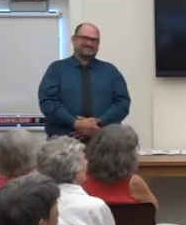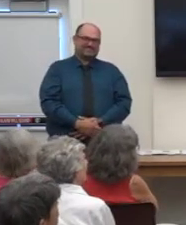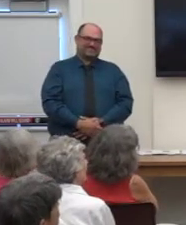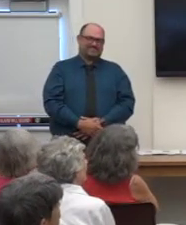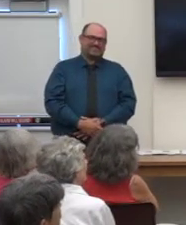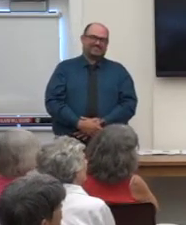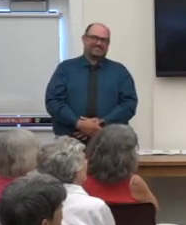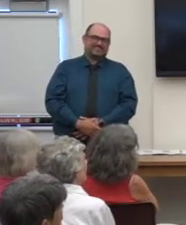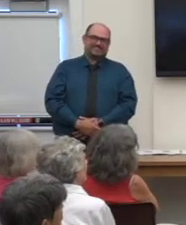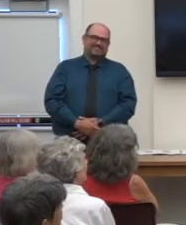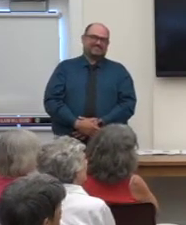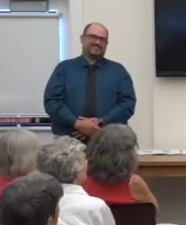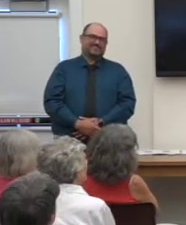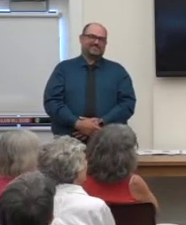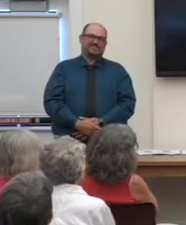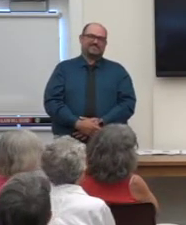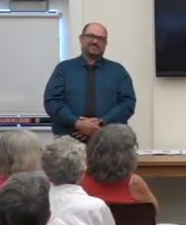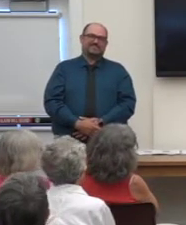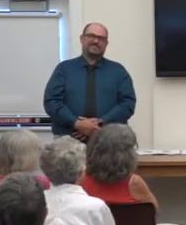The sign for twins.